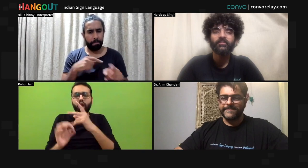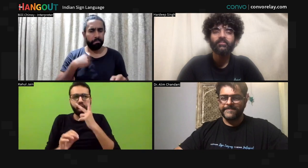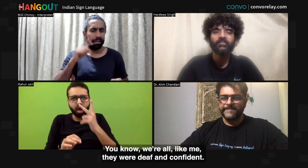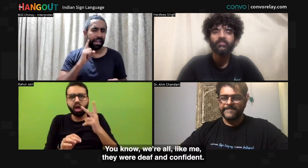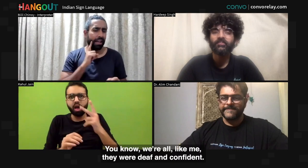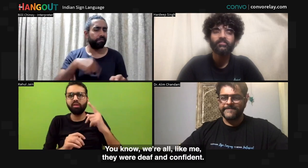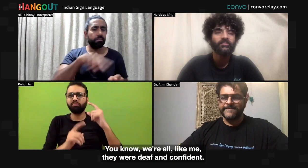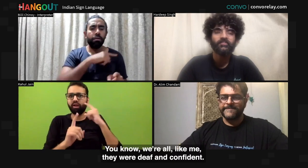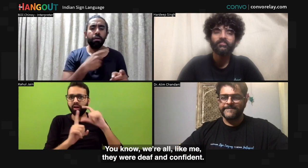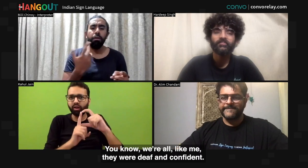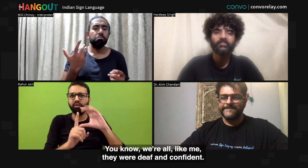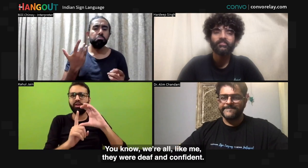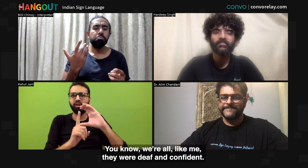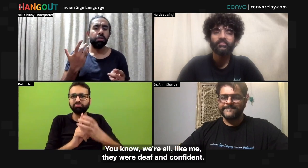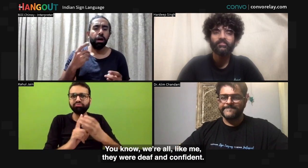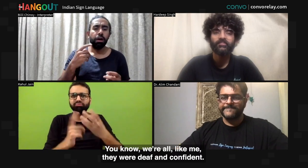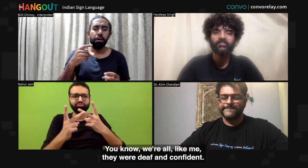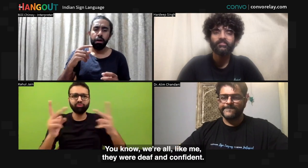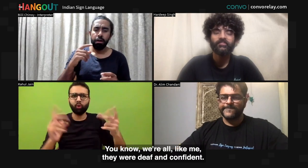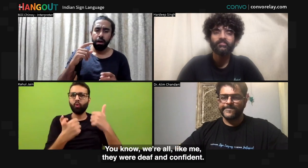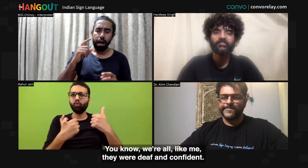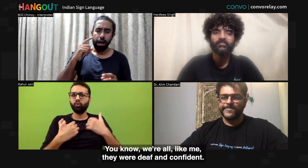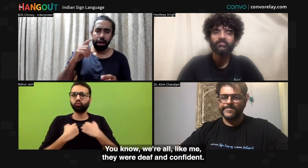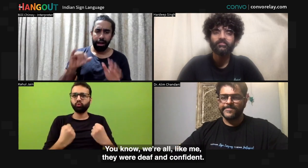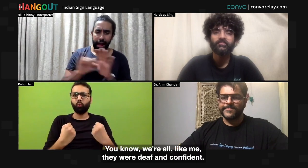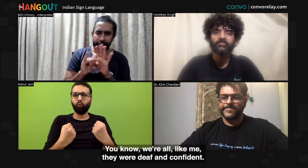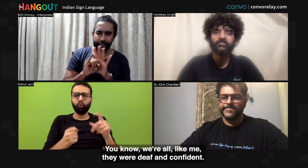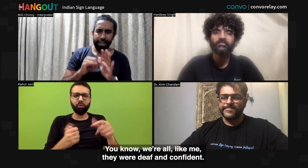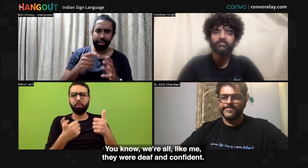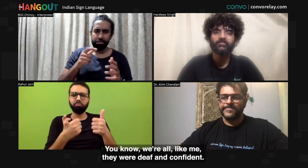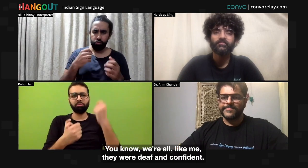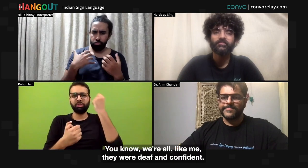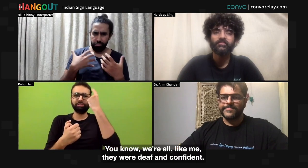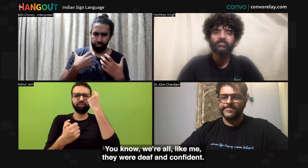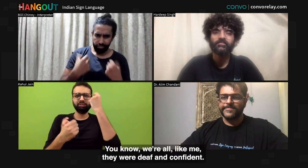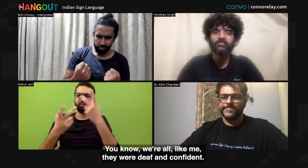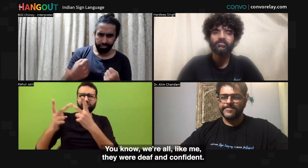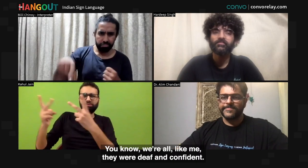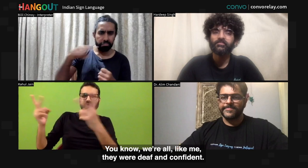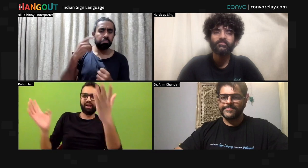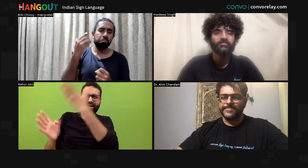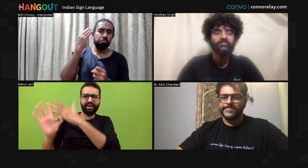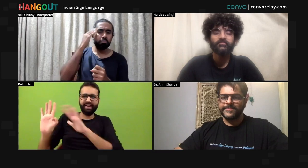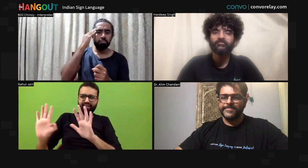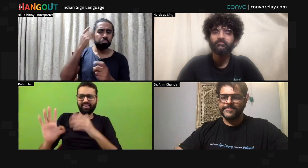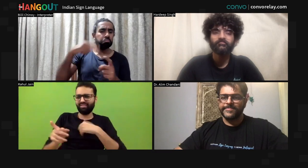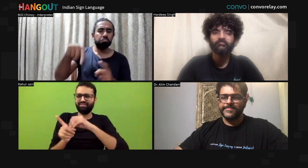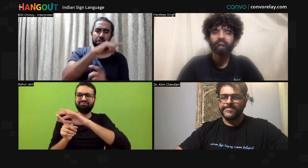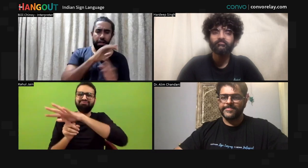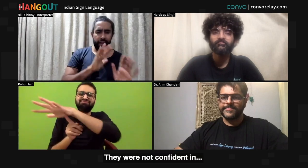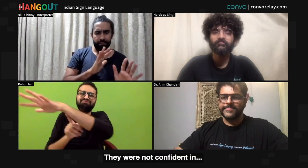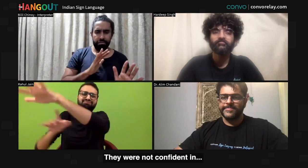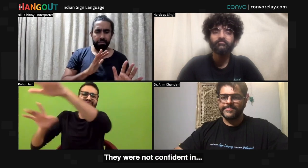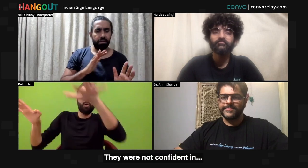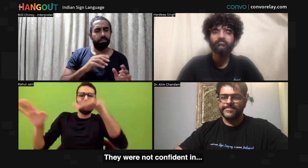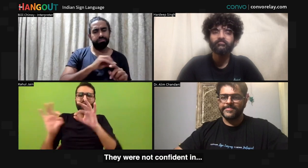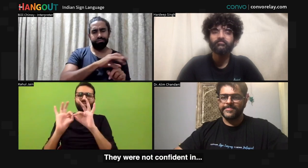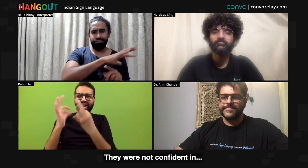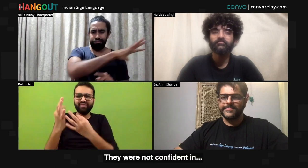you know, we're all like me, they were deaf and, um, confident. They were not confident in, uh,